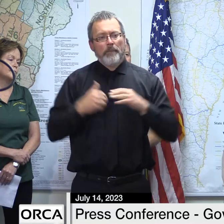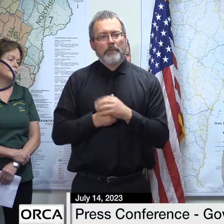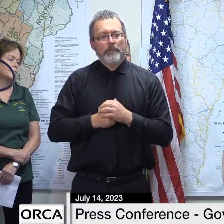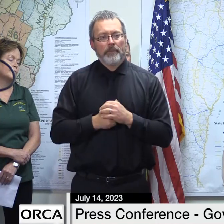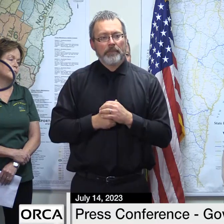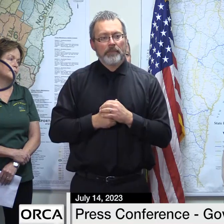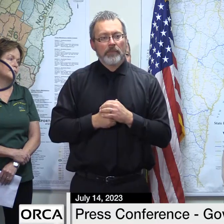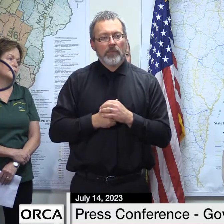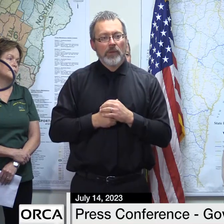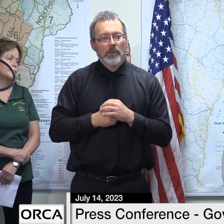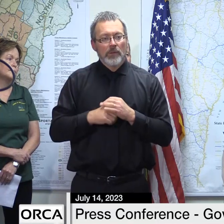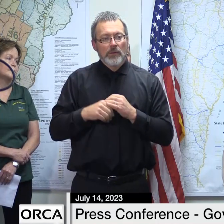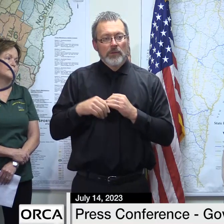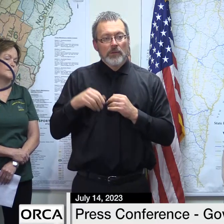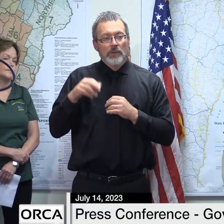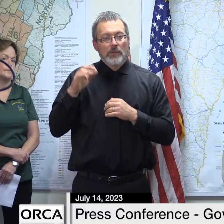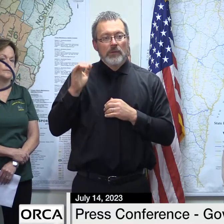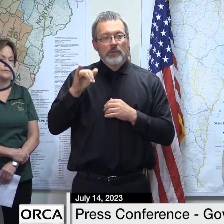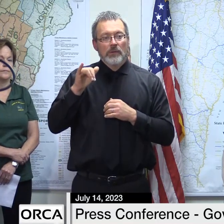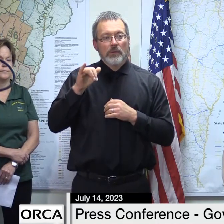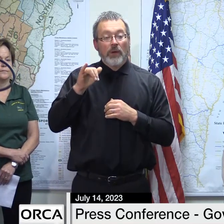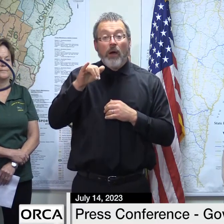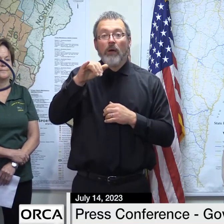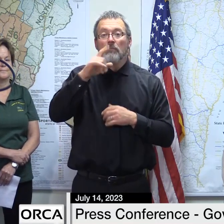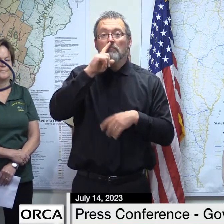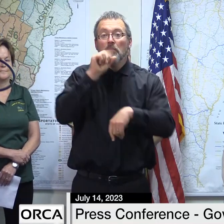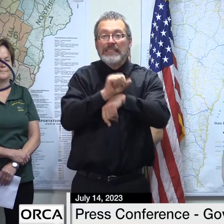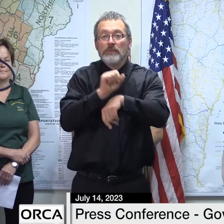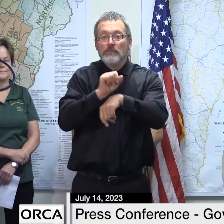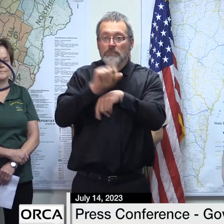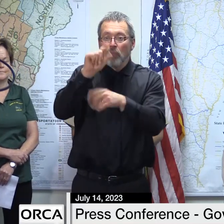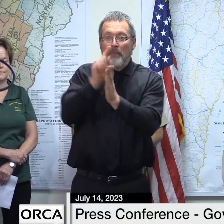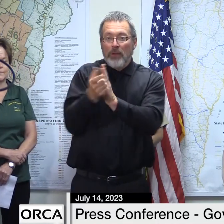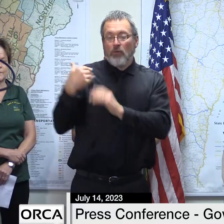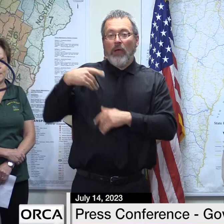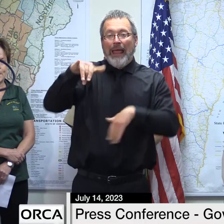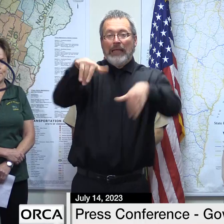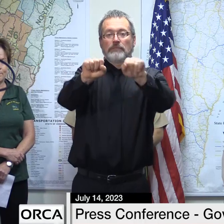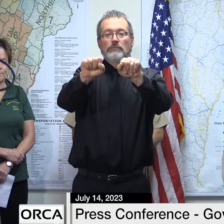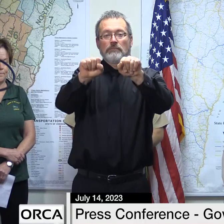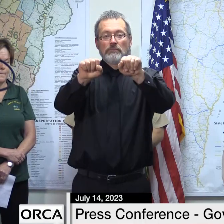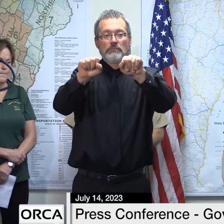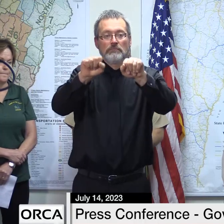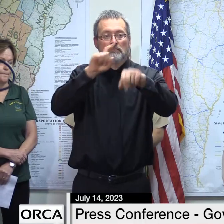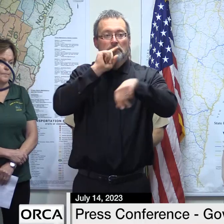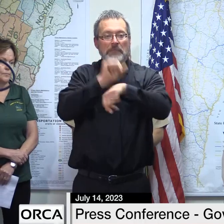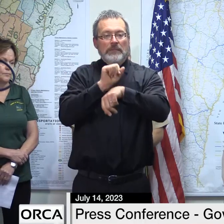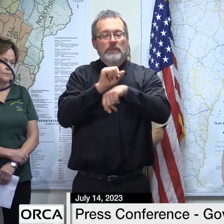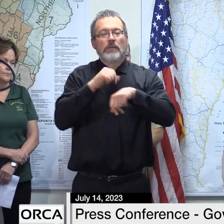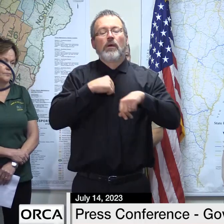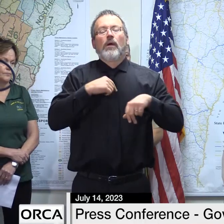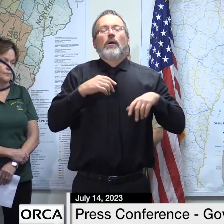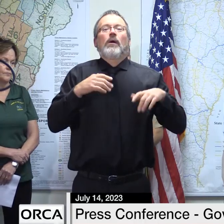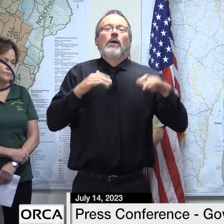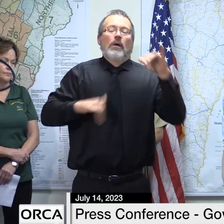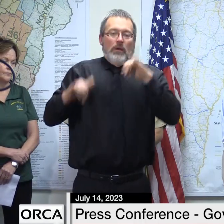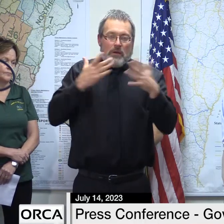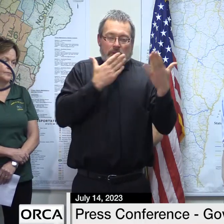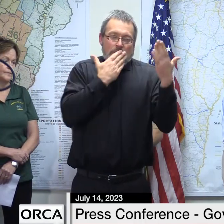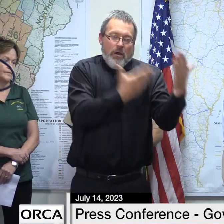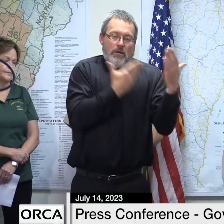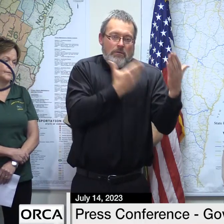minutes ago, the president approved that request. So I'm very grateful for the speed of FEMA and the White